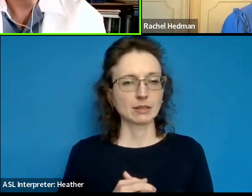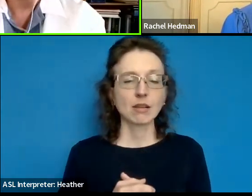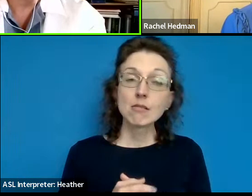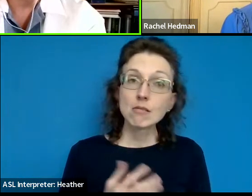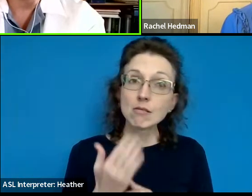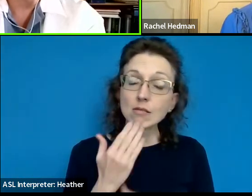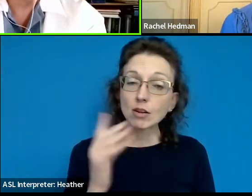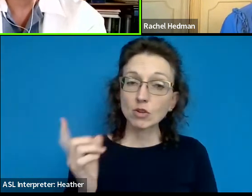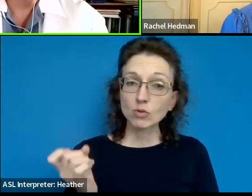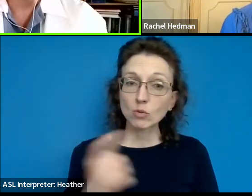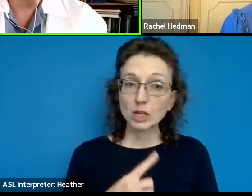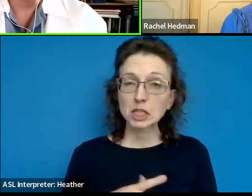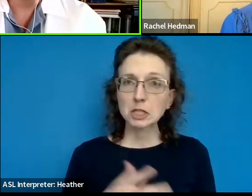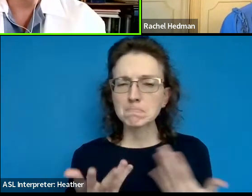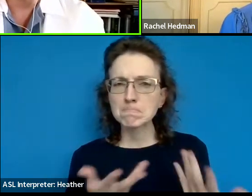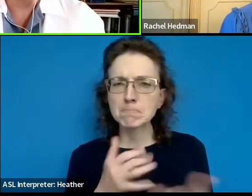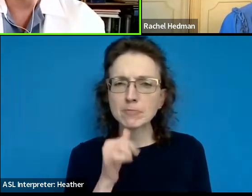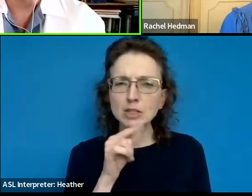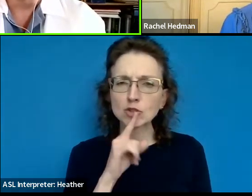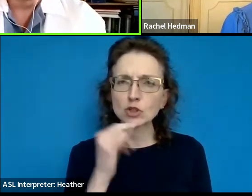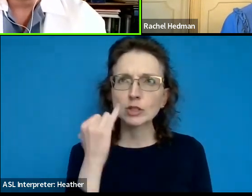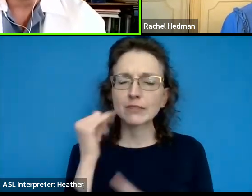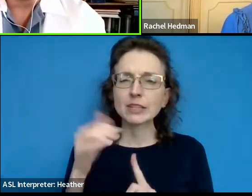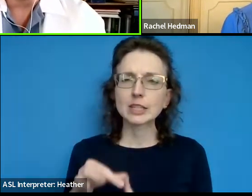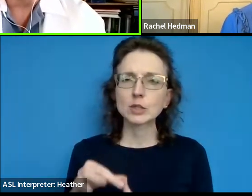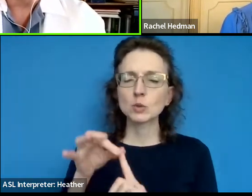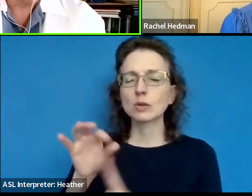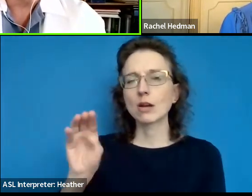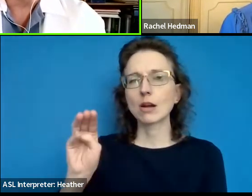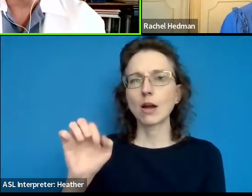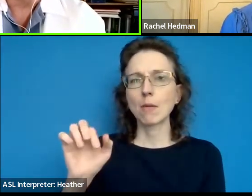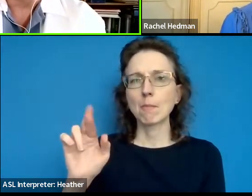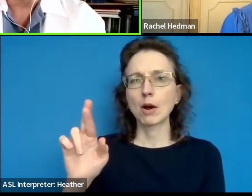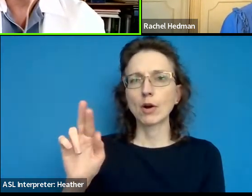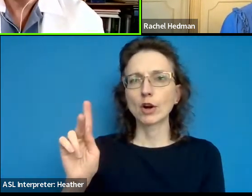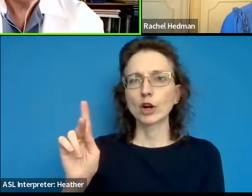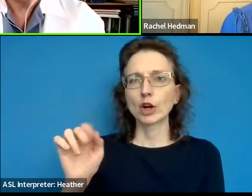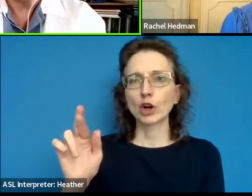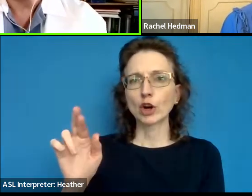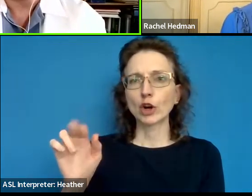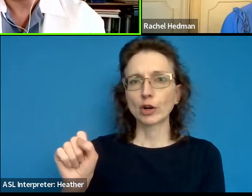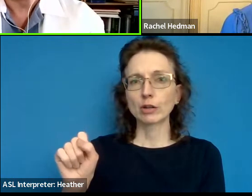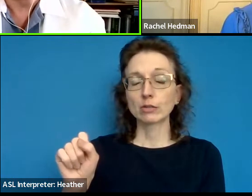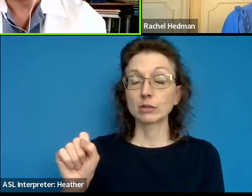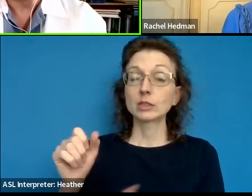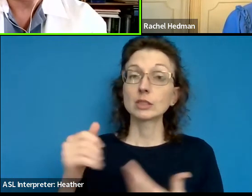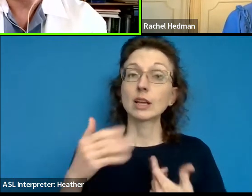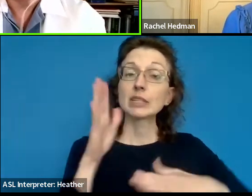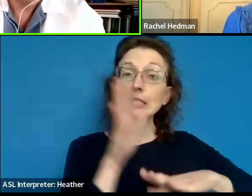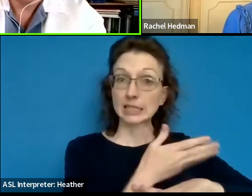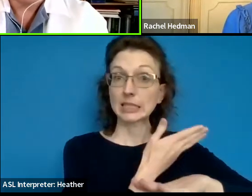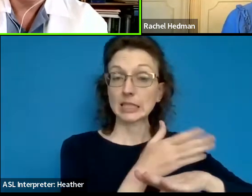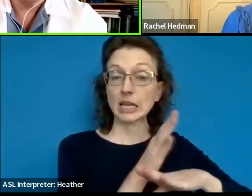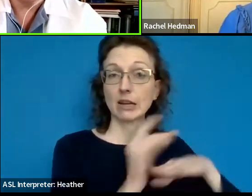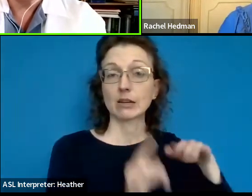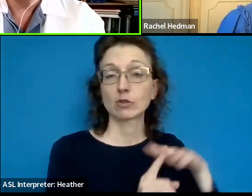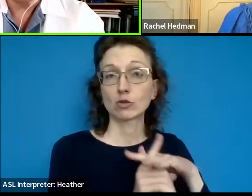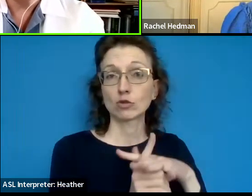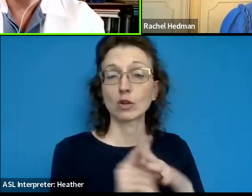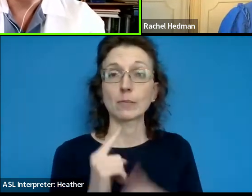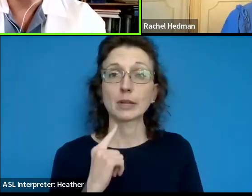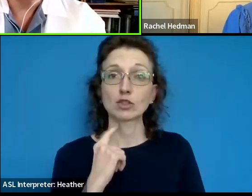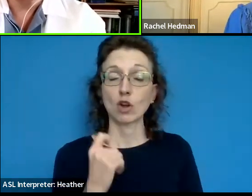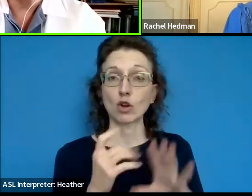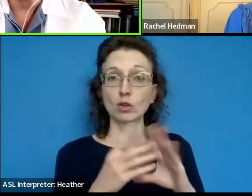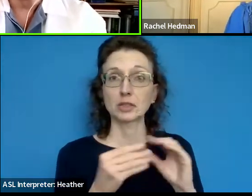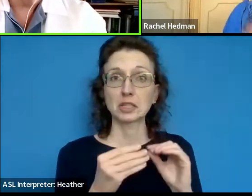I'm not sure if there's any particular unique markers. There are singing in Tongan stories. I don't know if that would be a